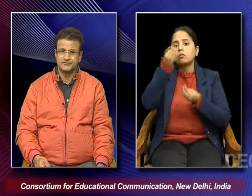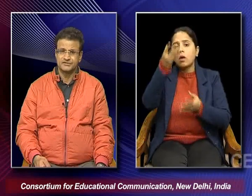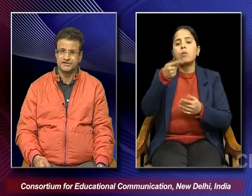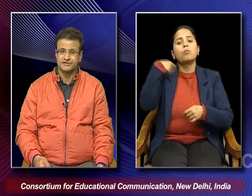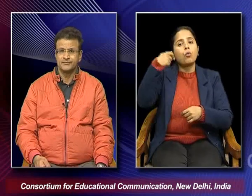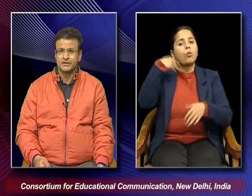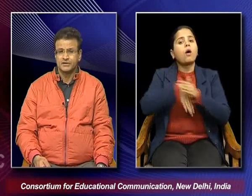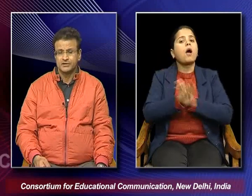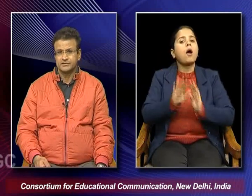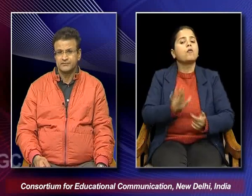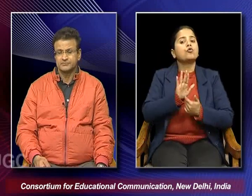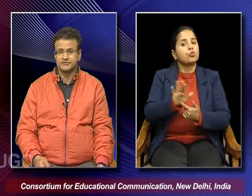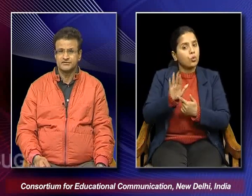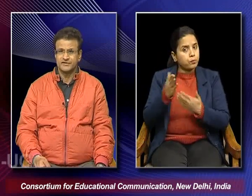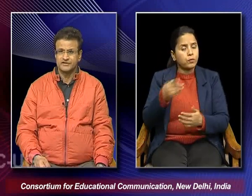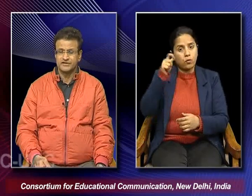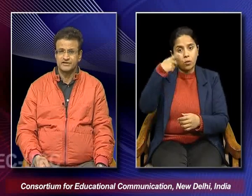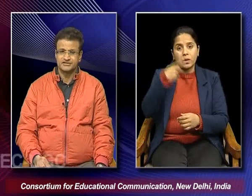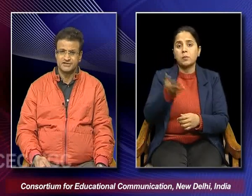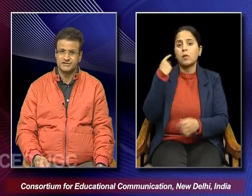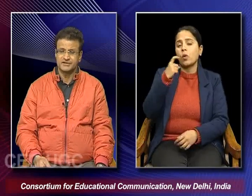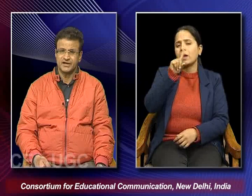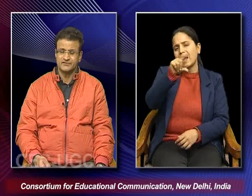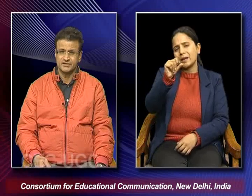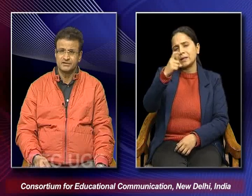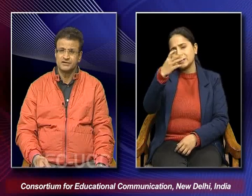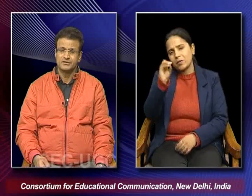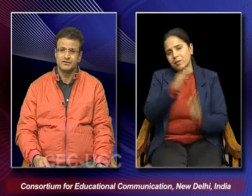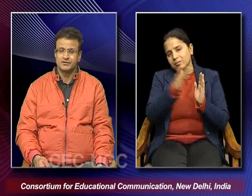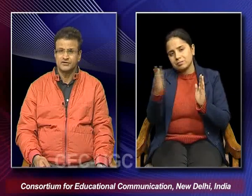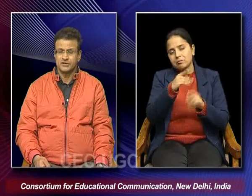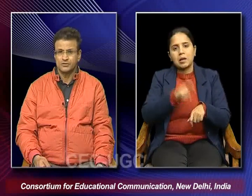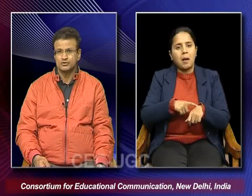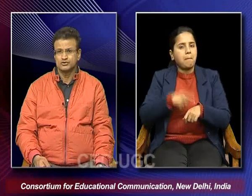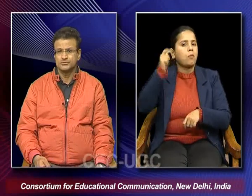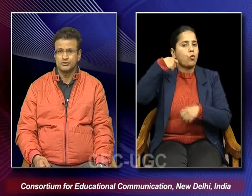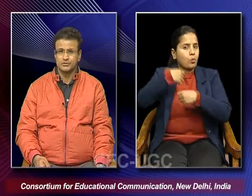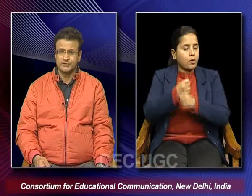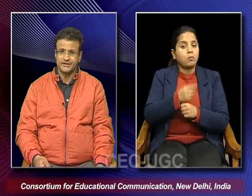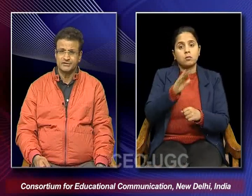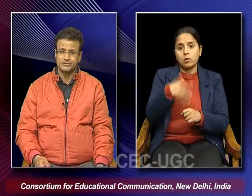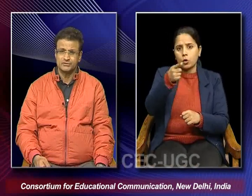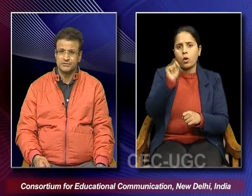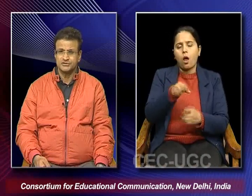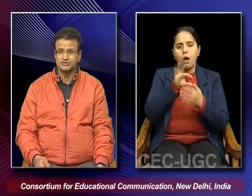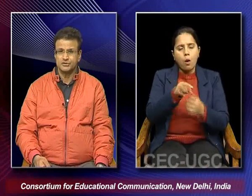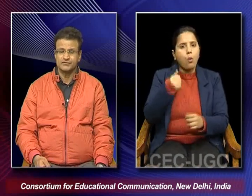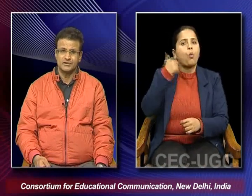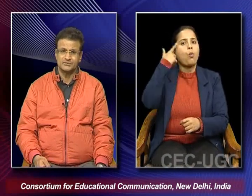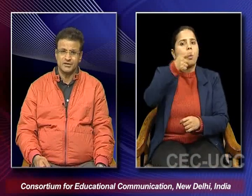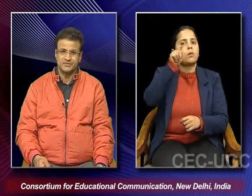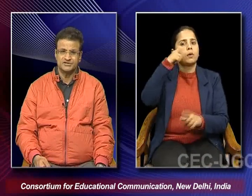films. If we see the films of the 70s and thereafter, we are also able to relate to the image